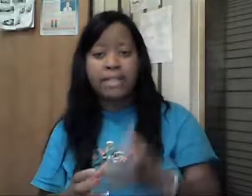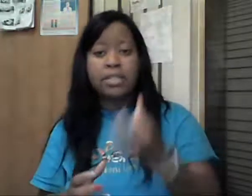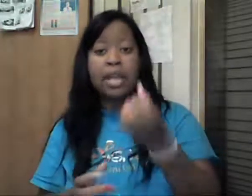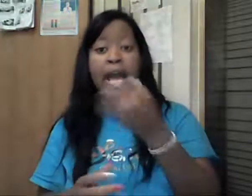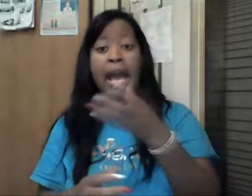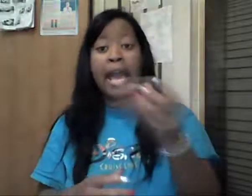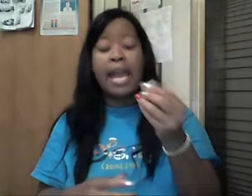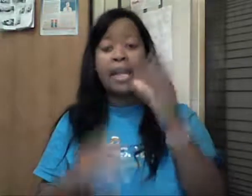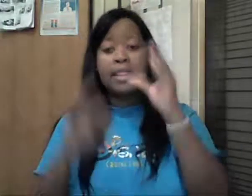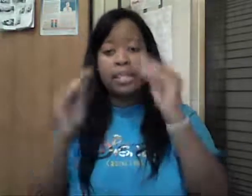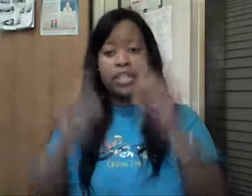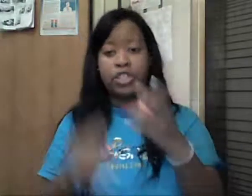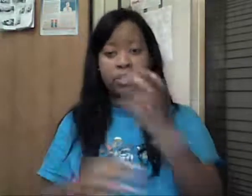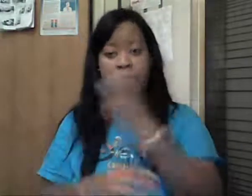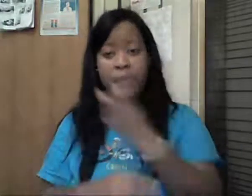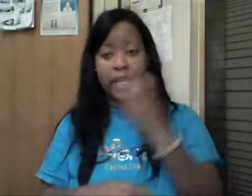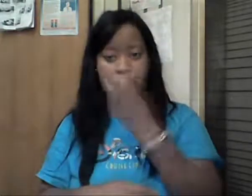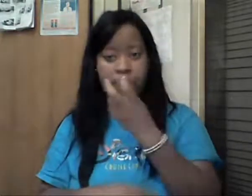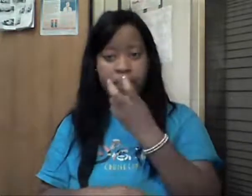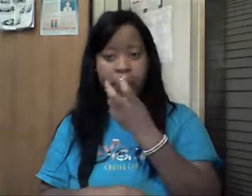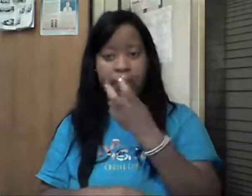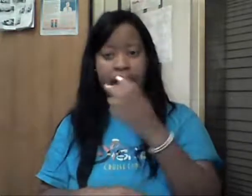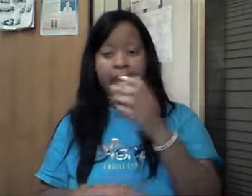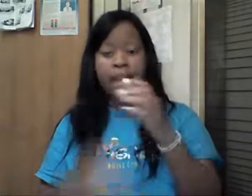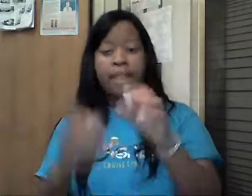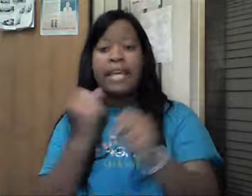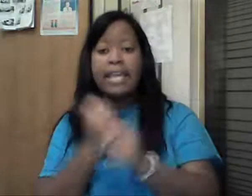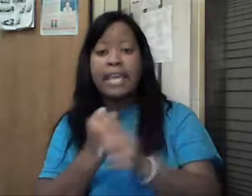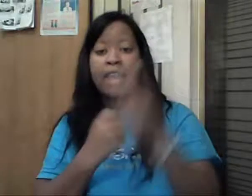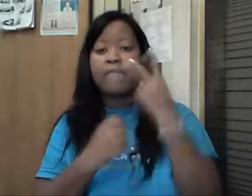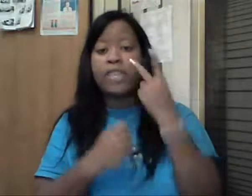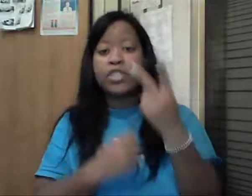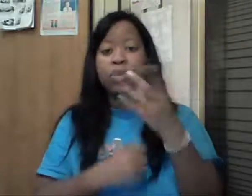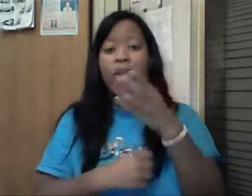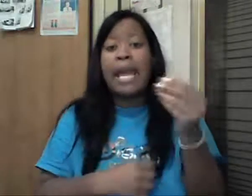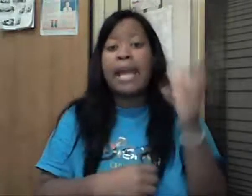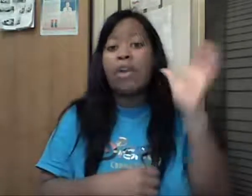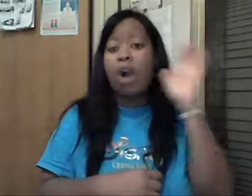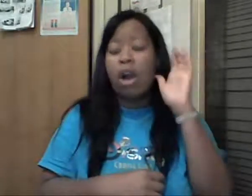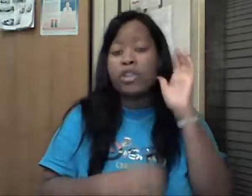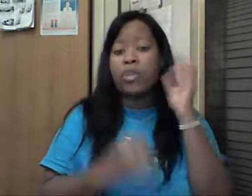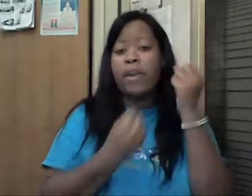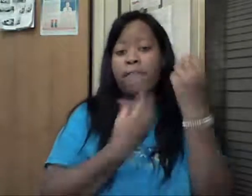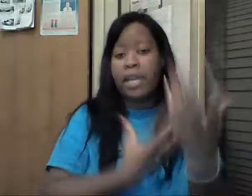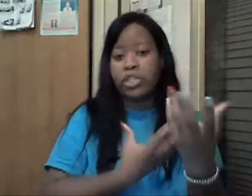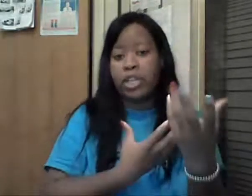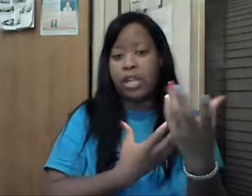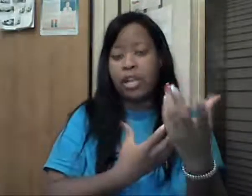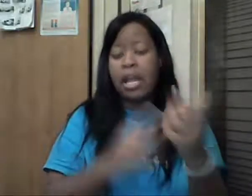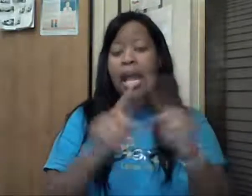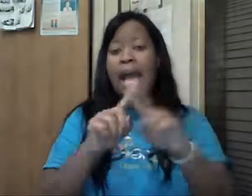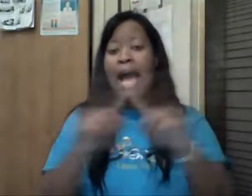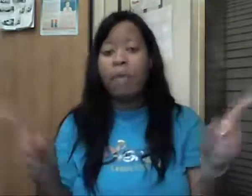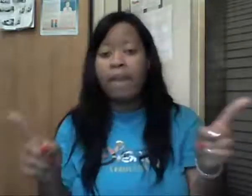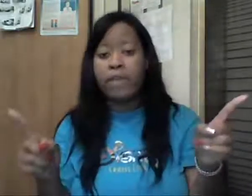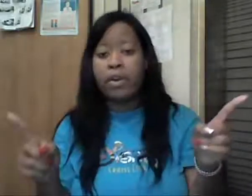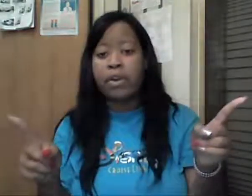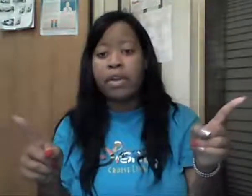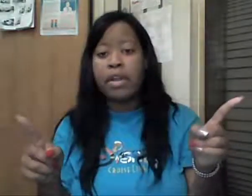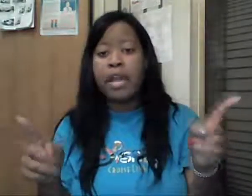class and the teacher's speech. They can get visual and auditory information. However,